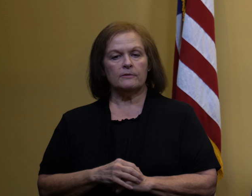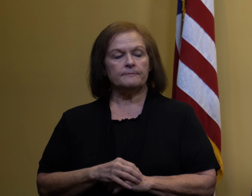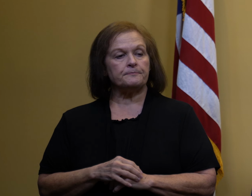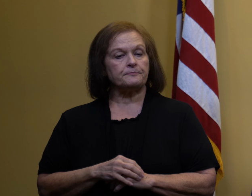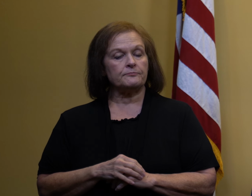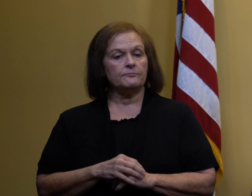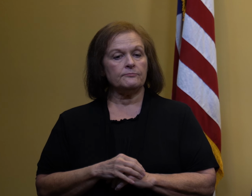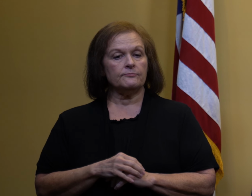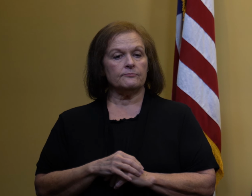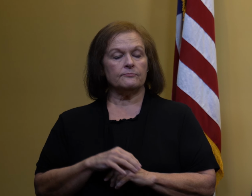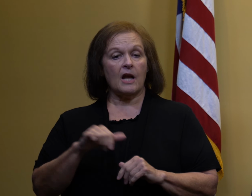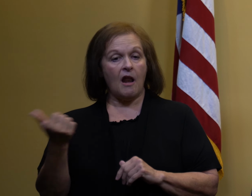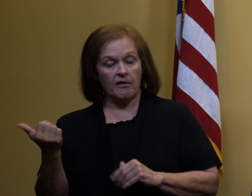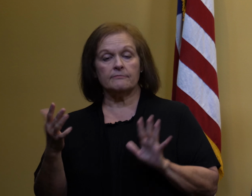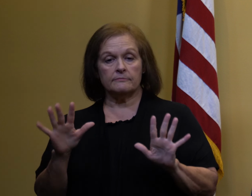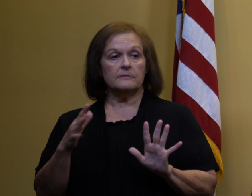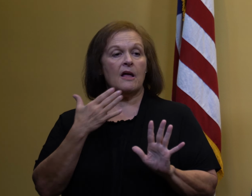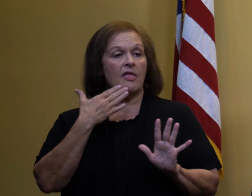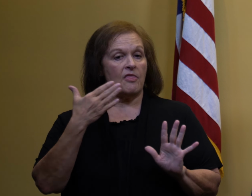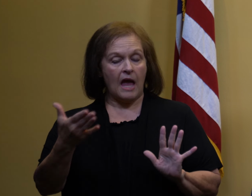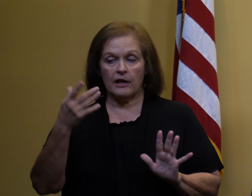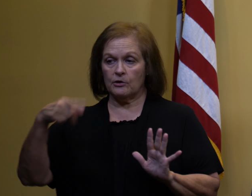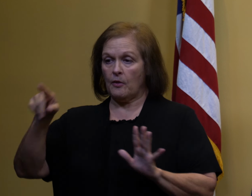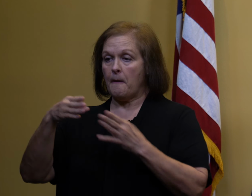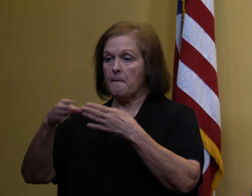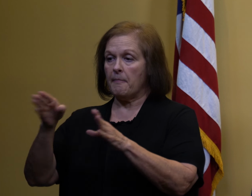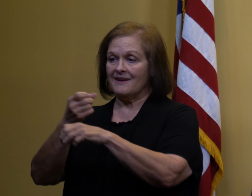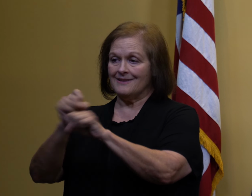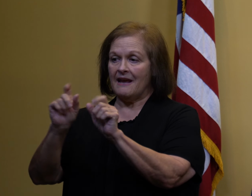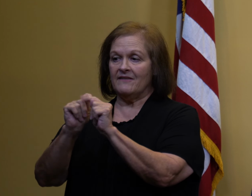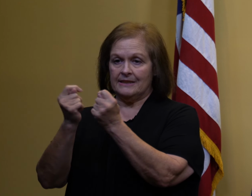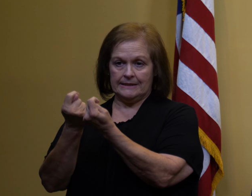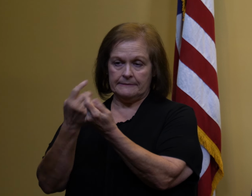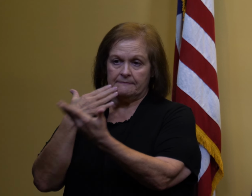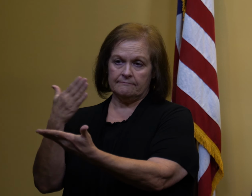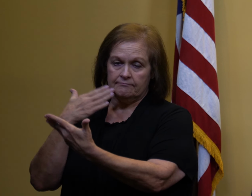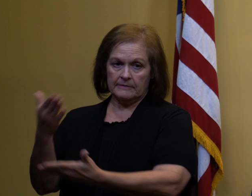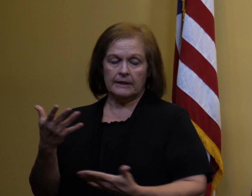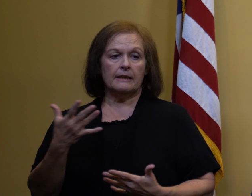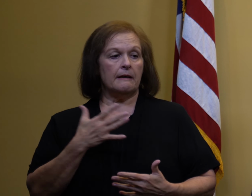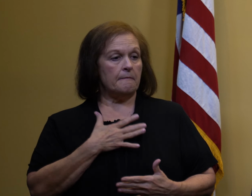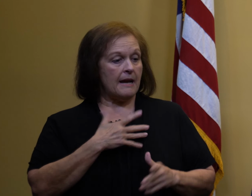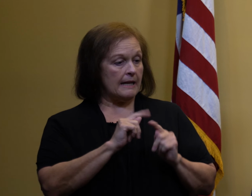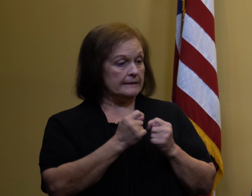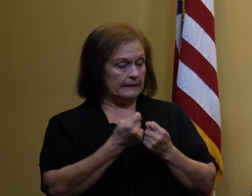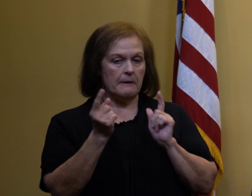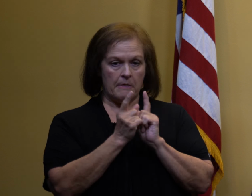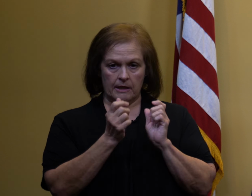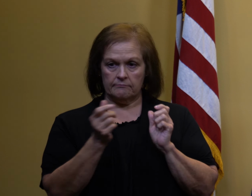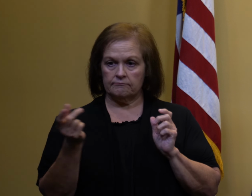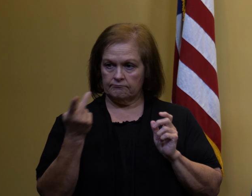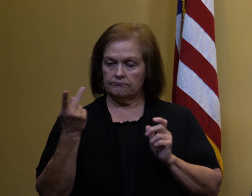And just another thank you to our public safety team across the board. Meet with my team weekly as a